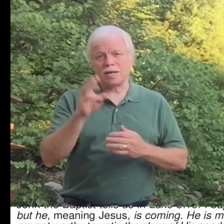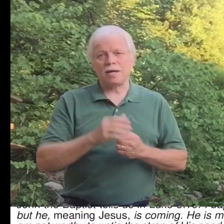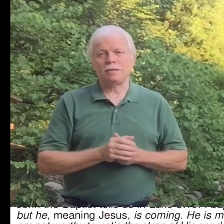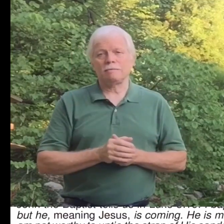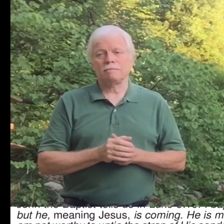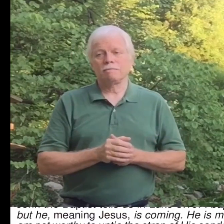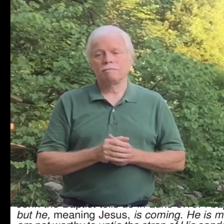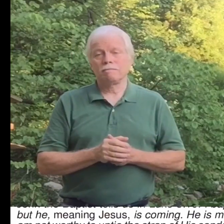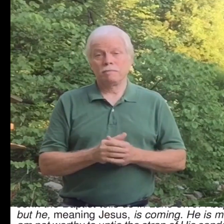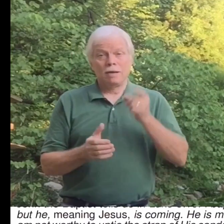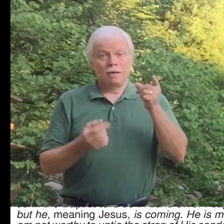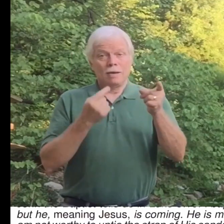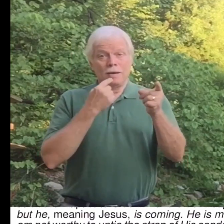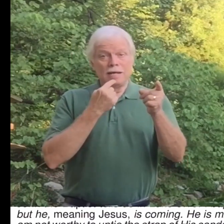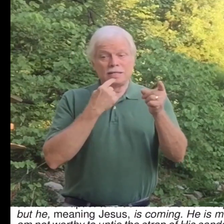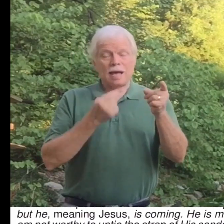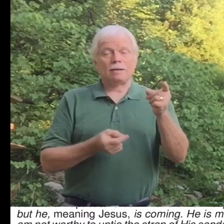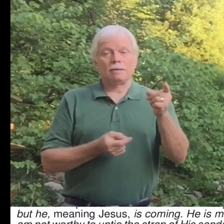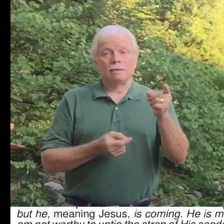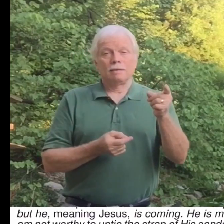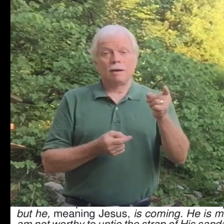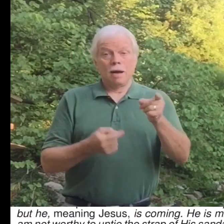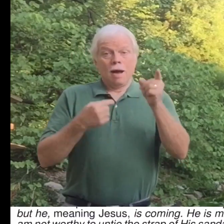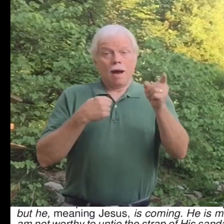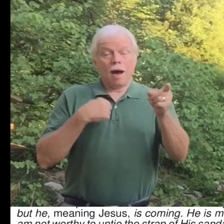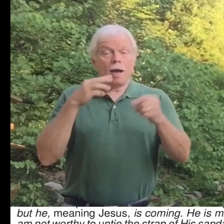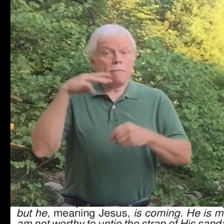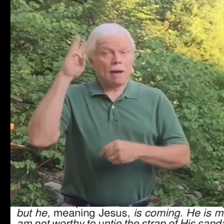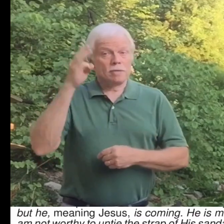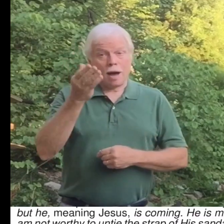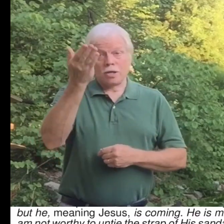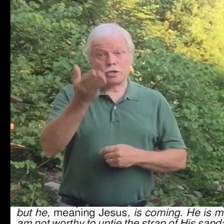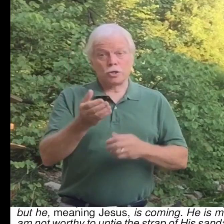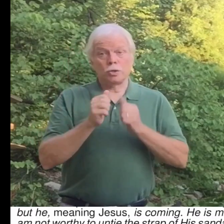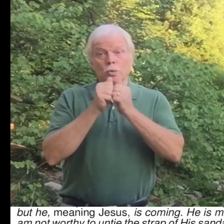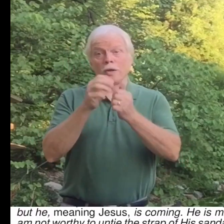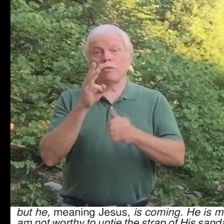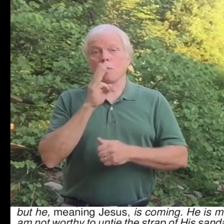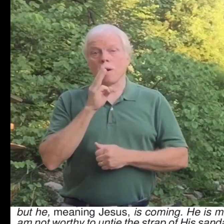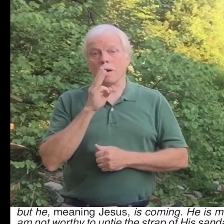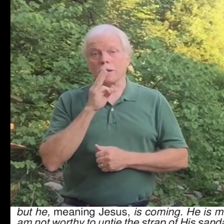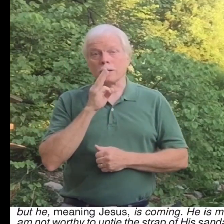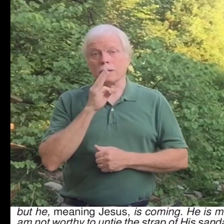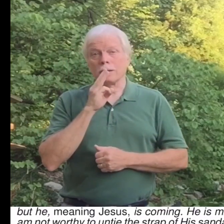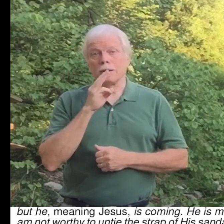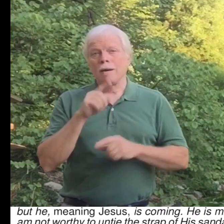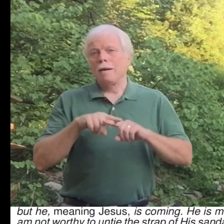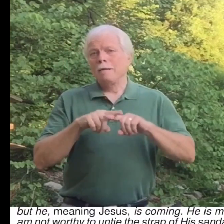16, he said, I baptize you with water,